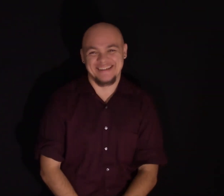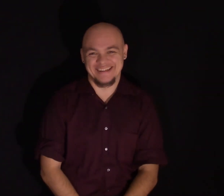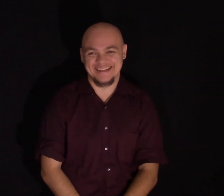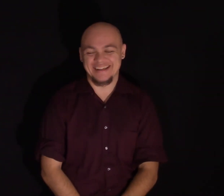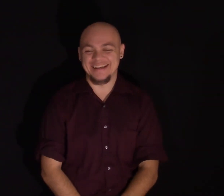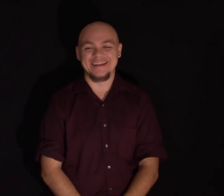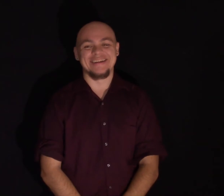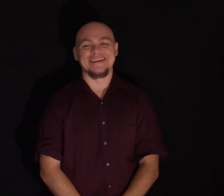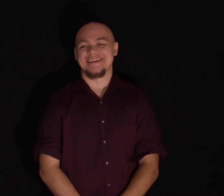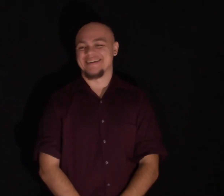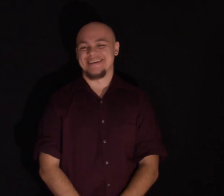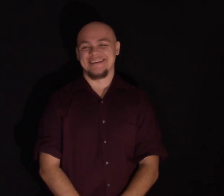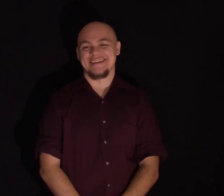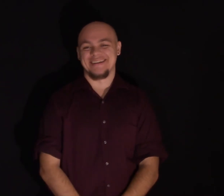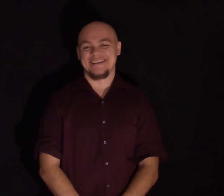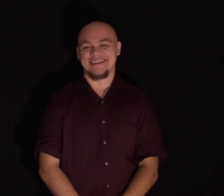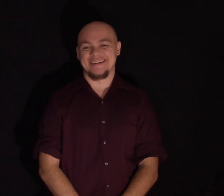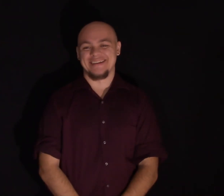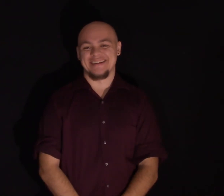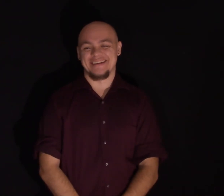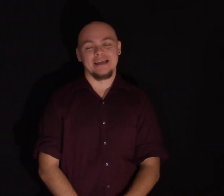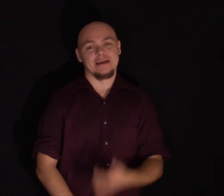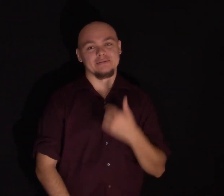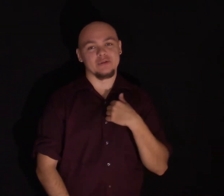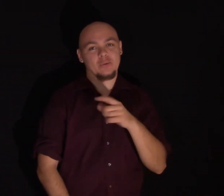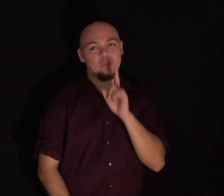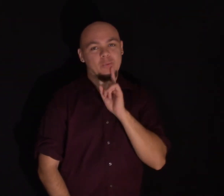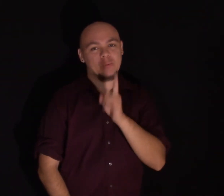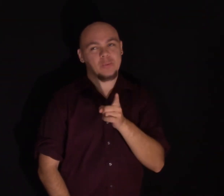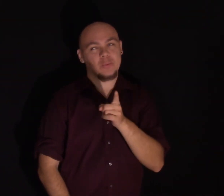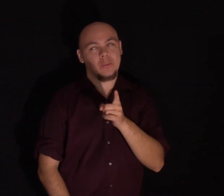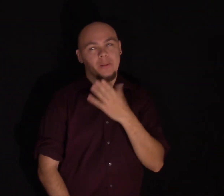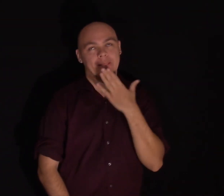it was a very very bad thesis